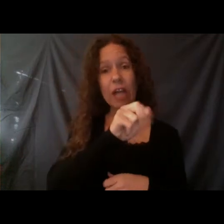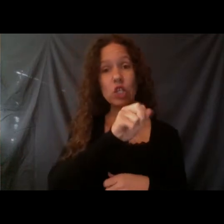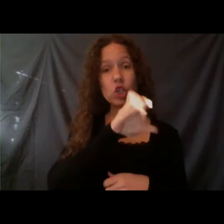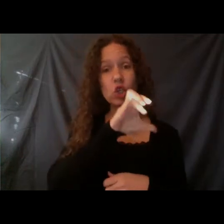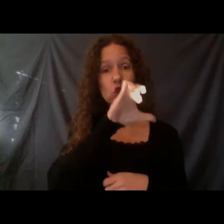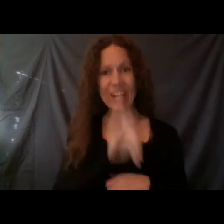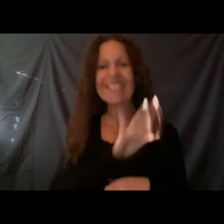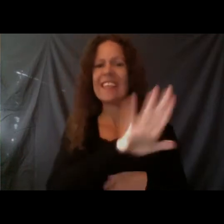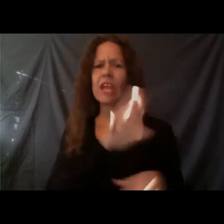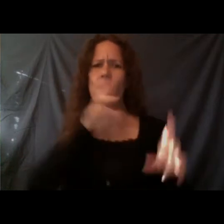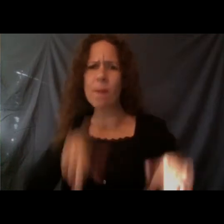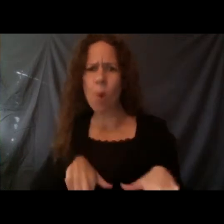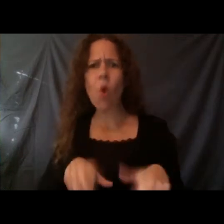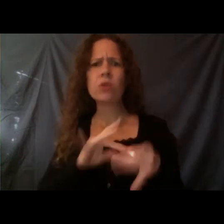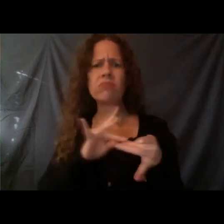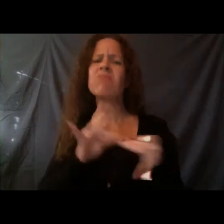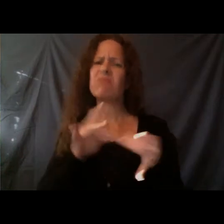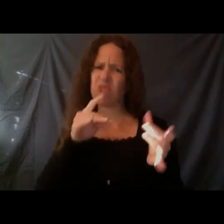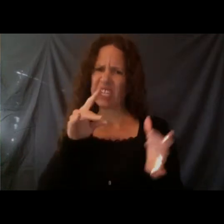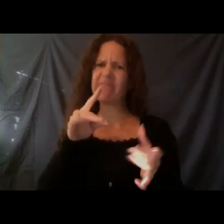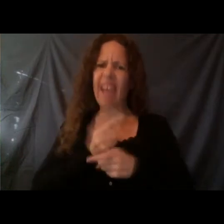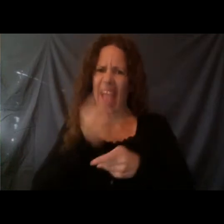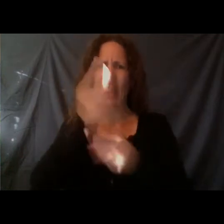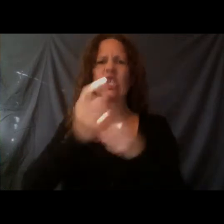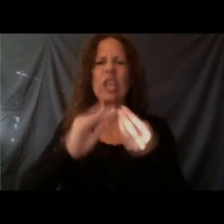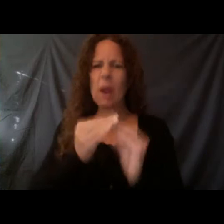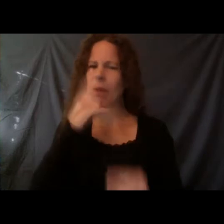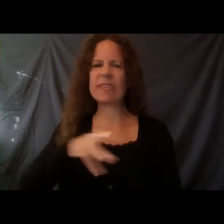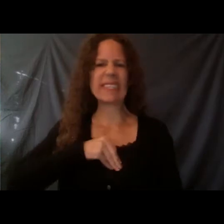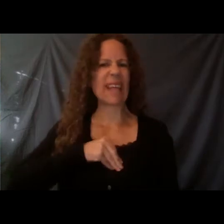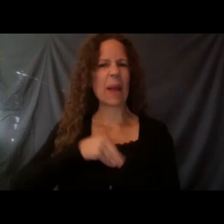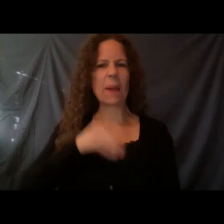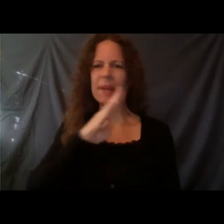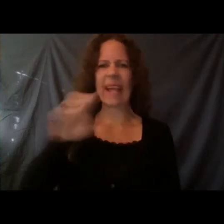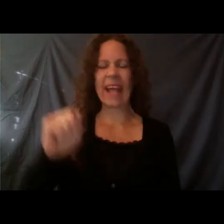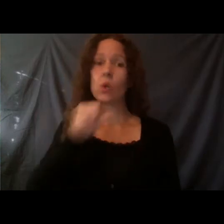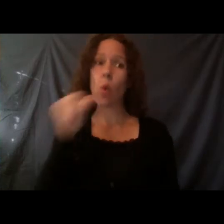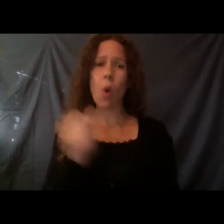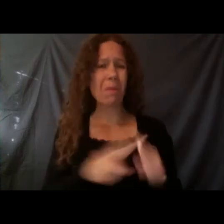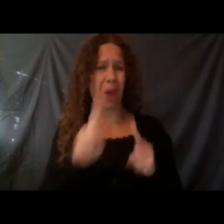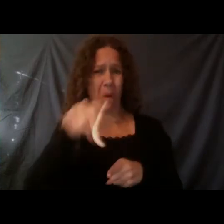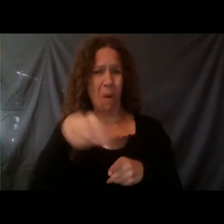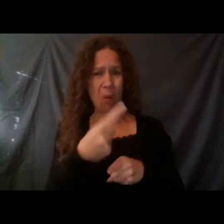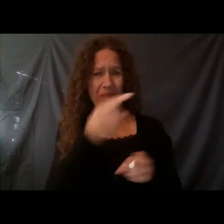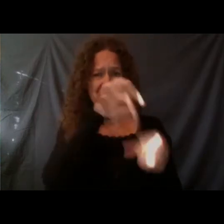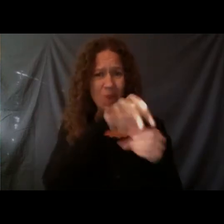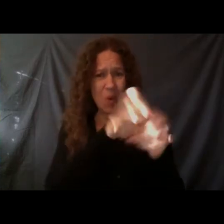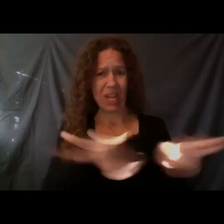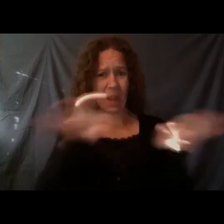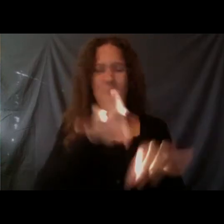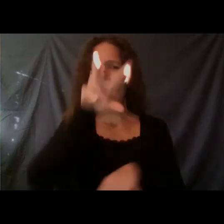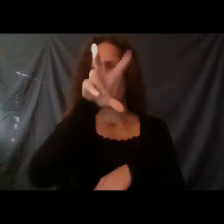don't tolerate BS. But sisters and brothers, it's not just about voting, that's the bare minimum. It's about getting involved